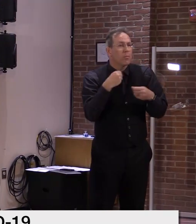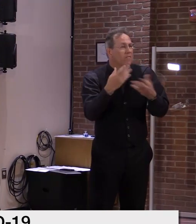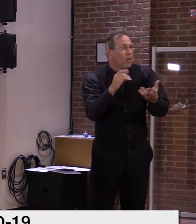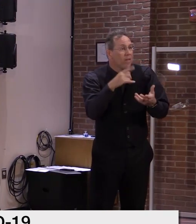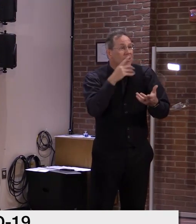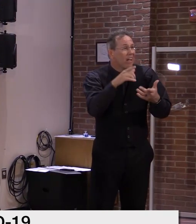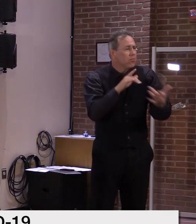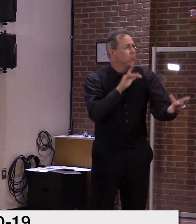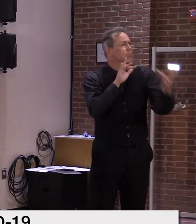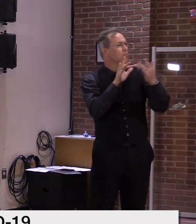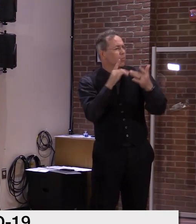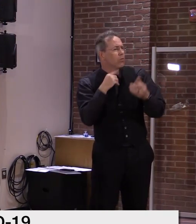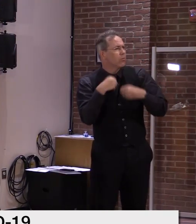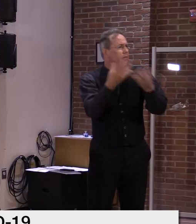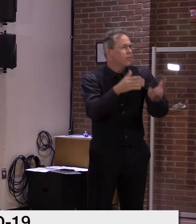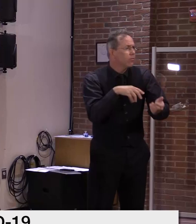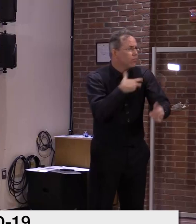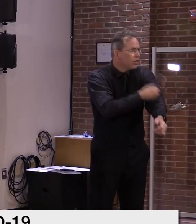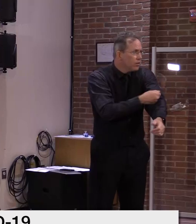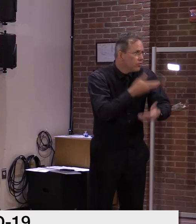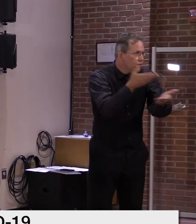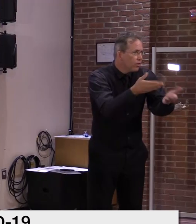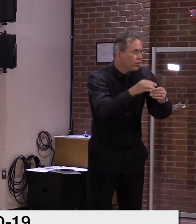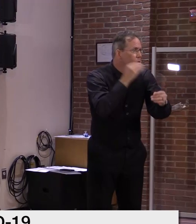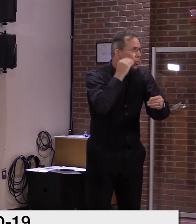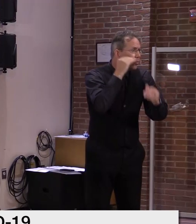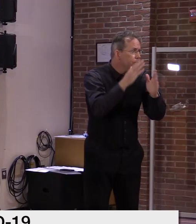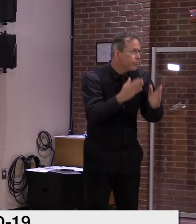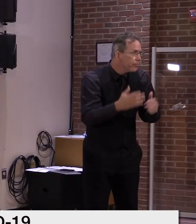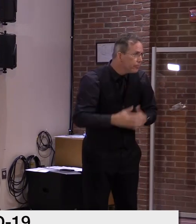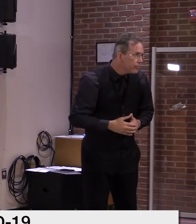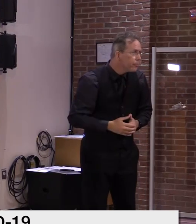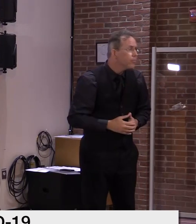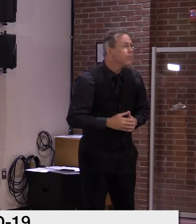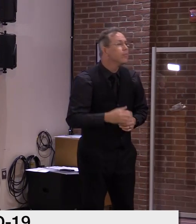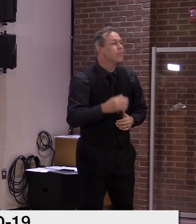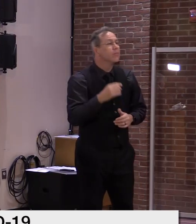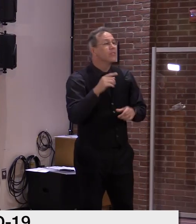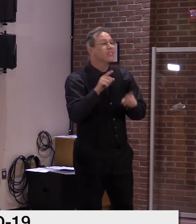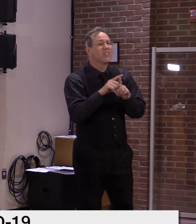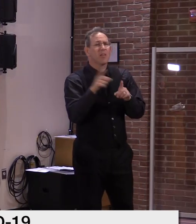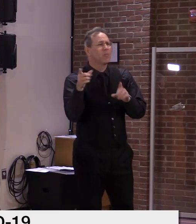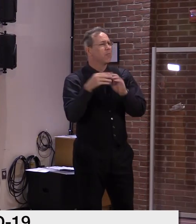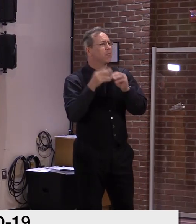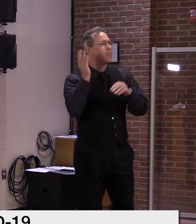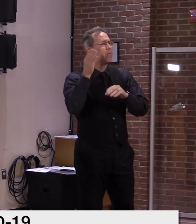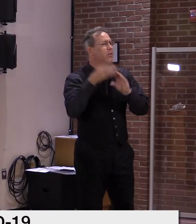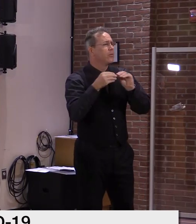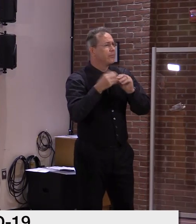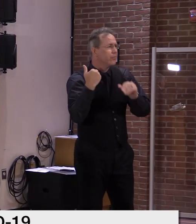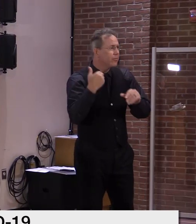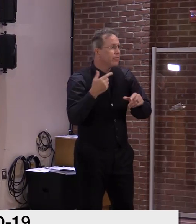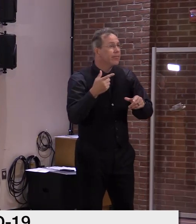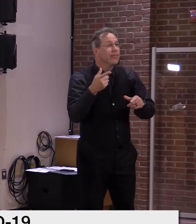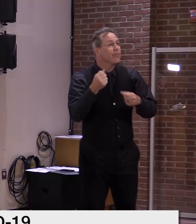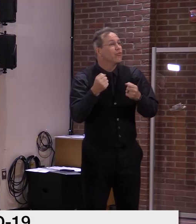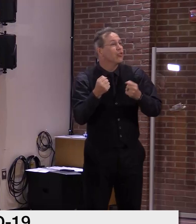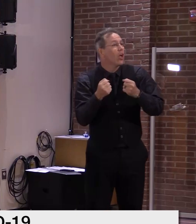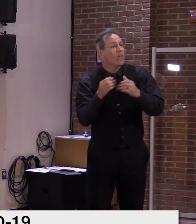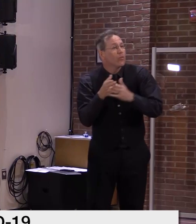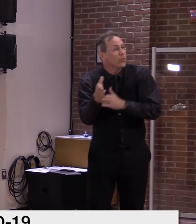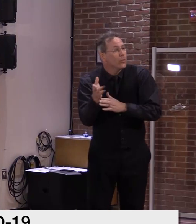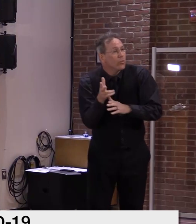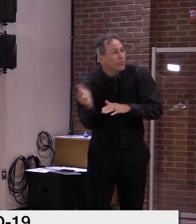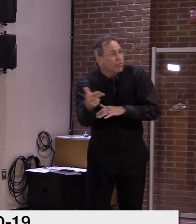And as I said in the presentation, not only drive-throughs, but Church Street at some